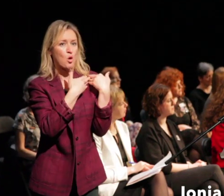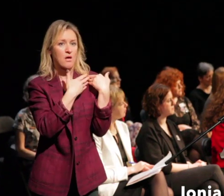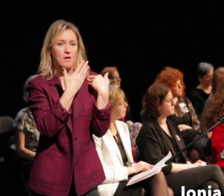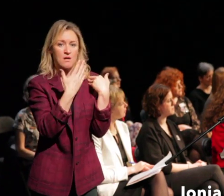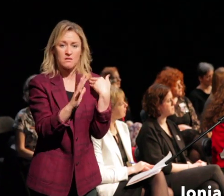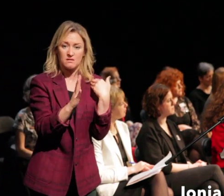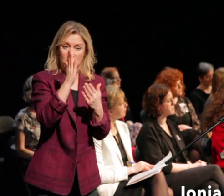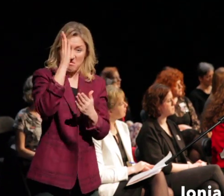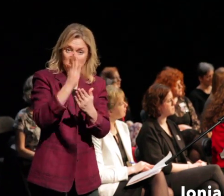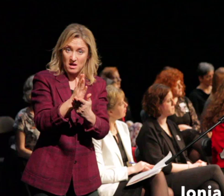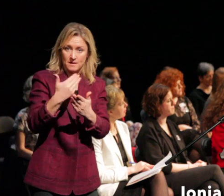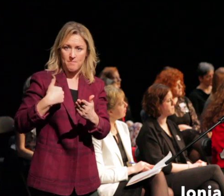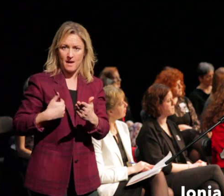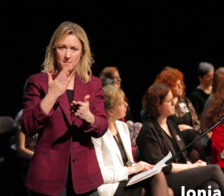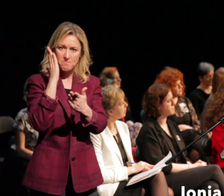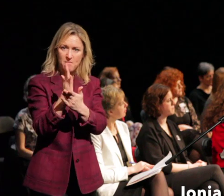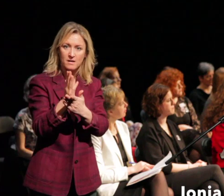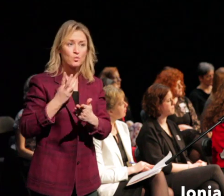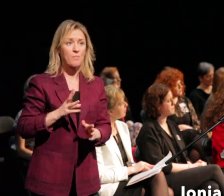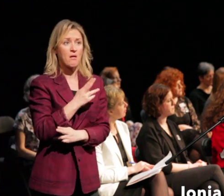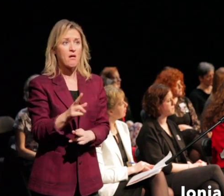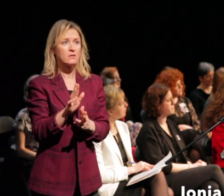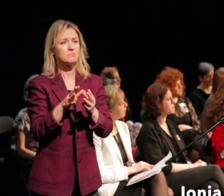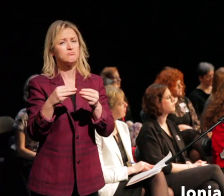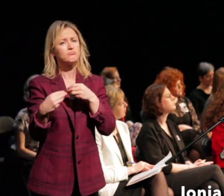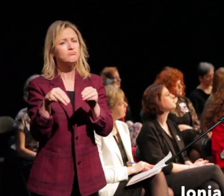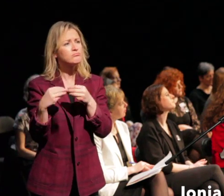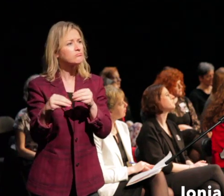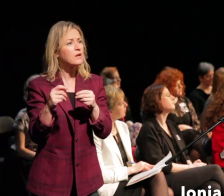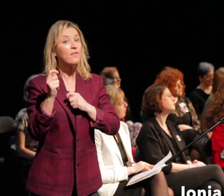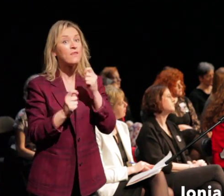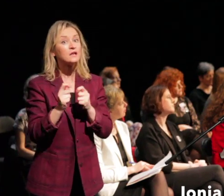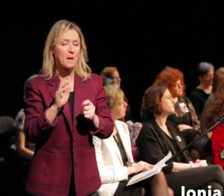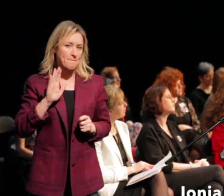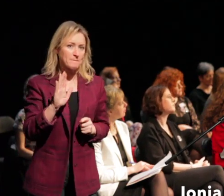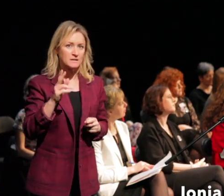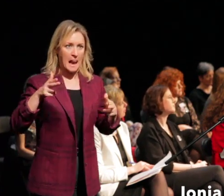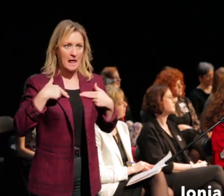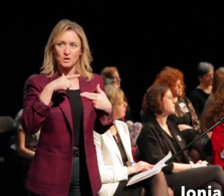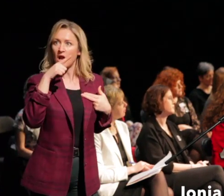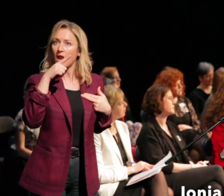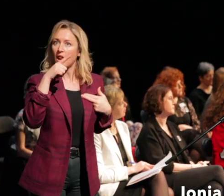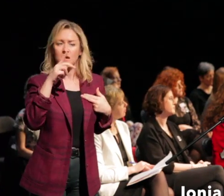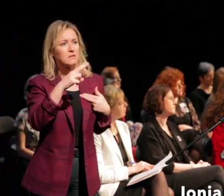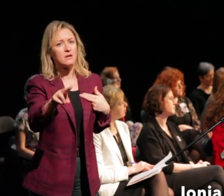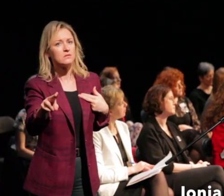defined, theatre that is not defined by language, and theatre that is not defined by where it is